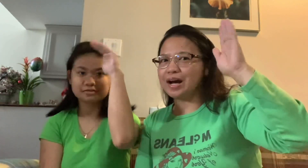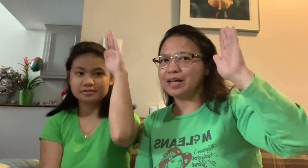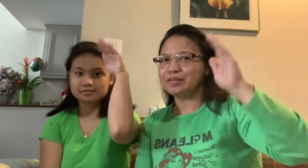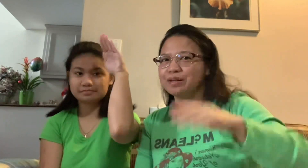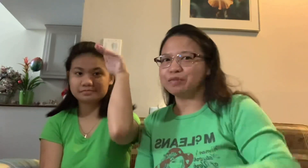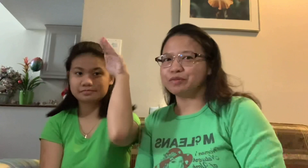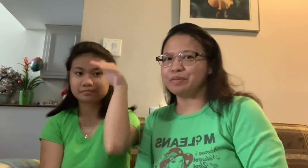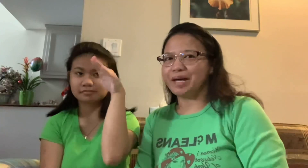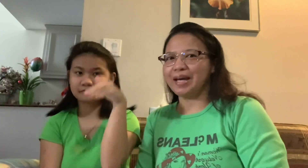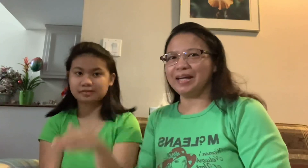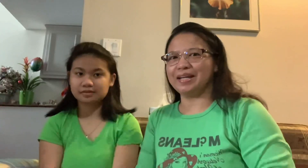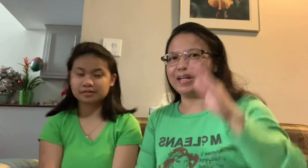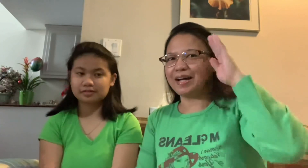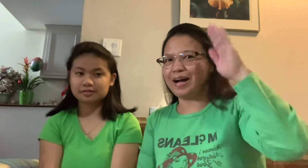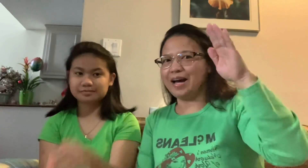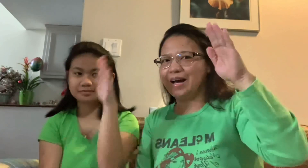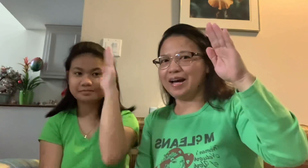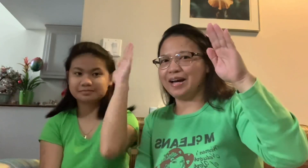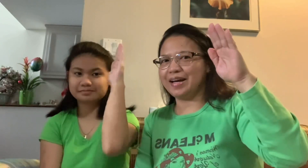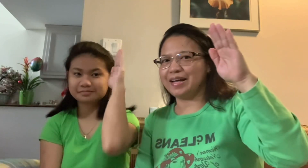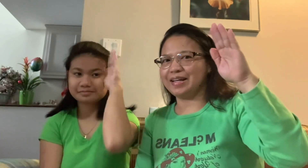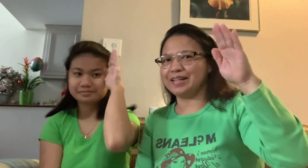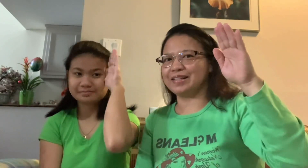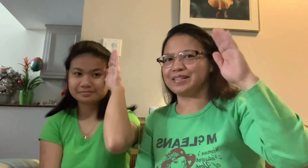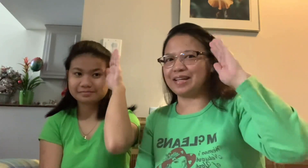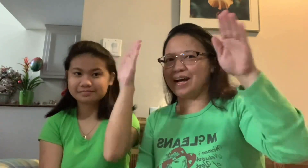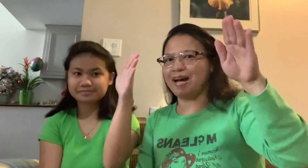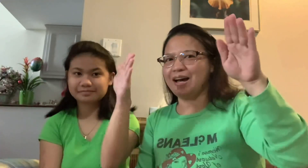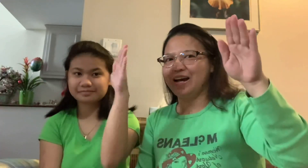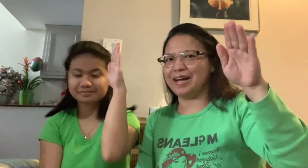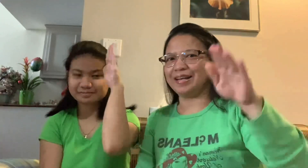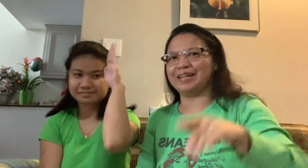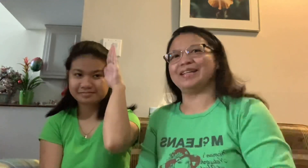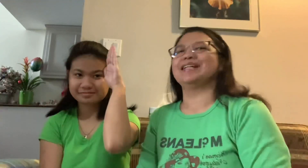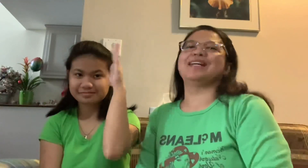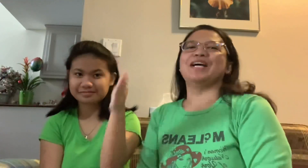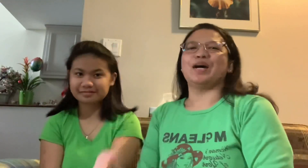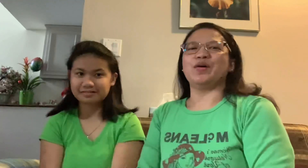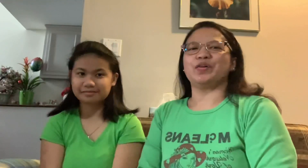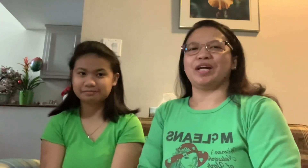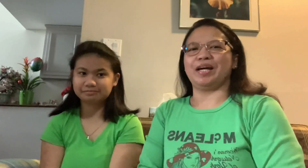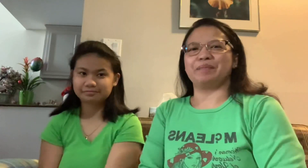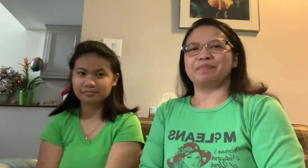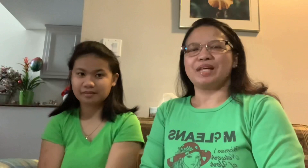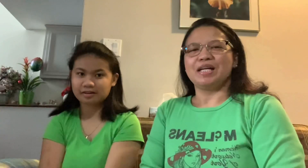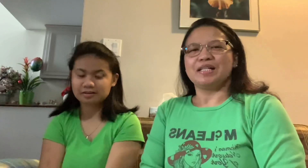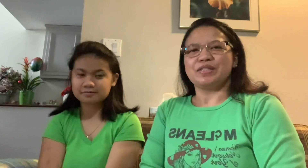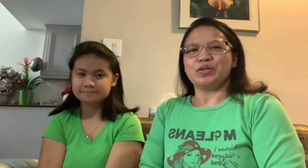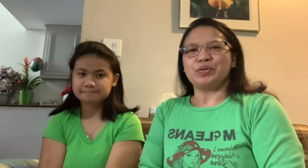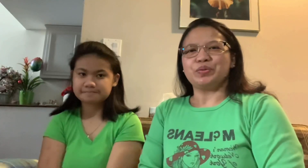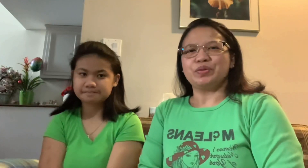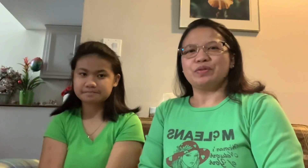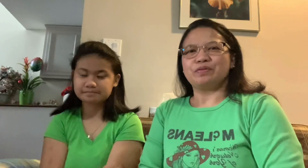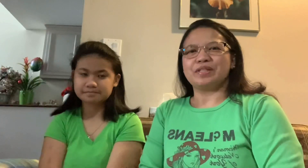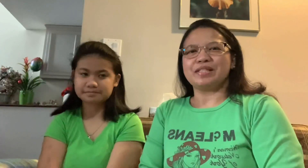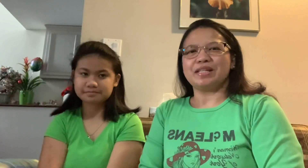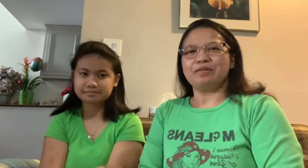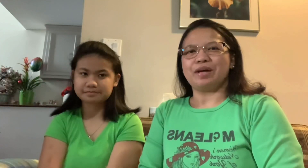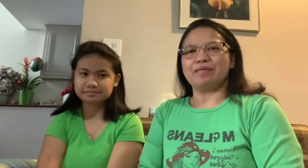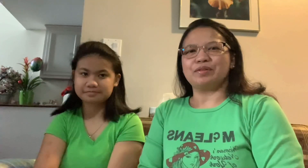to them, Ruffa May? Hi. Say hi. Okay. So first thing we have to